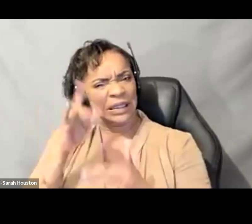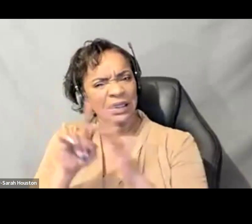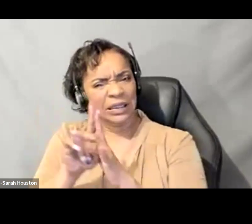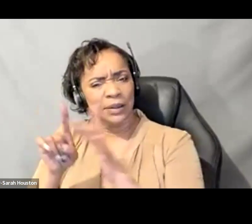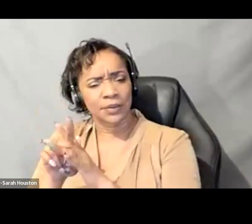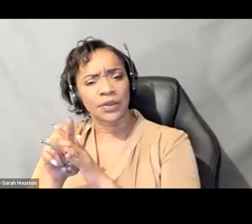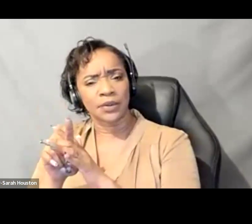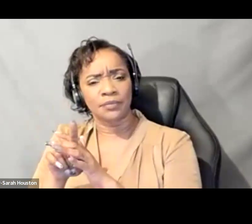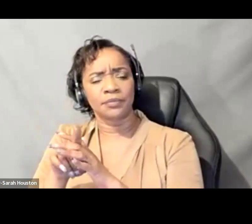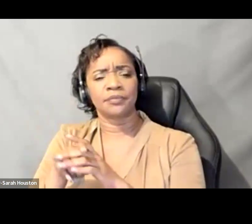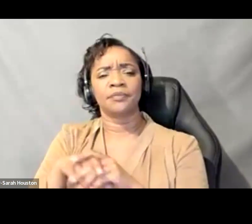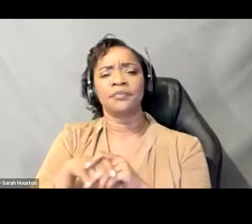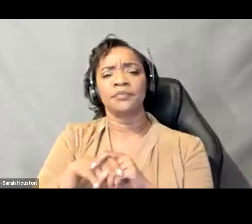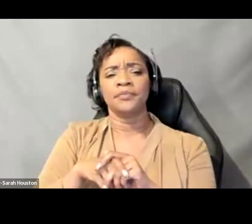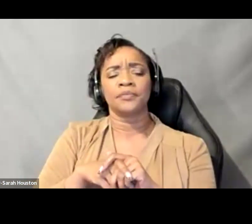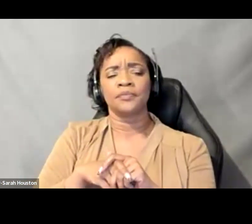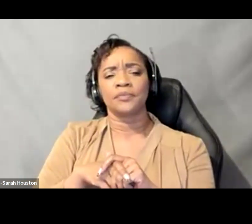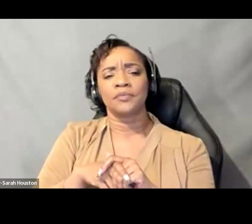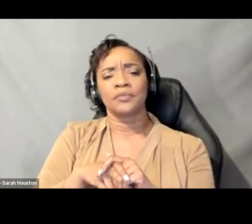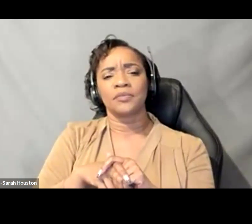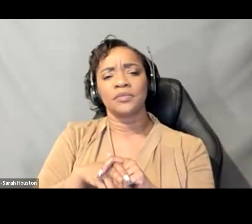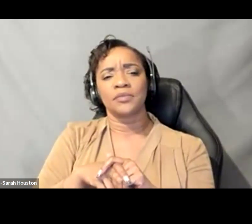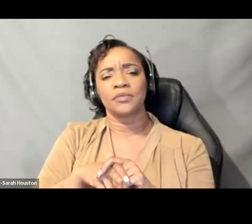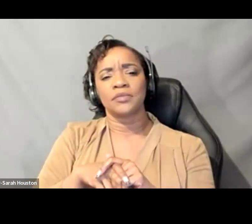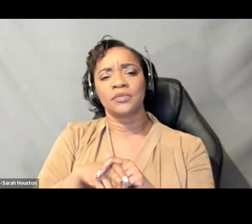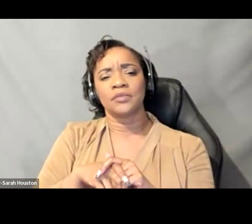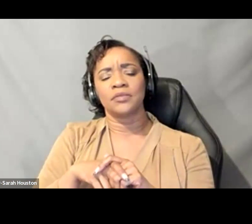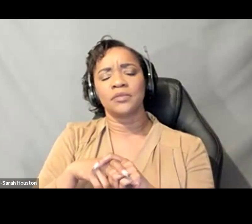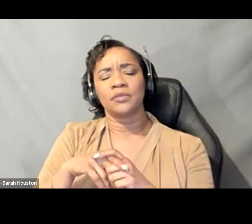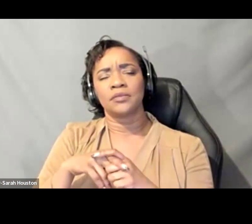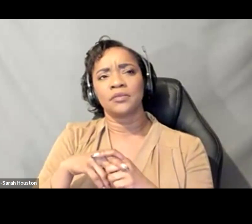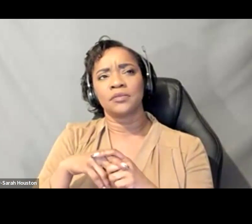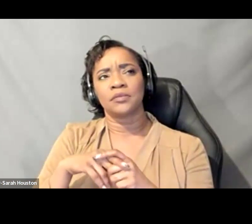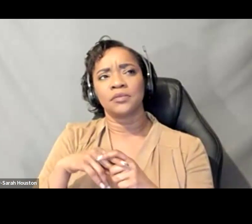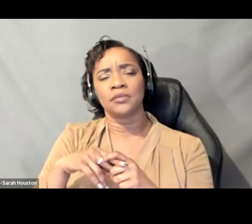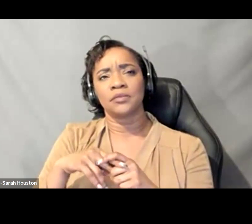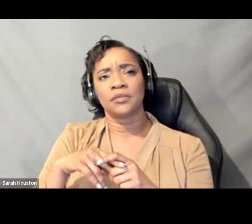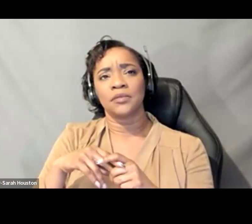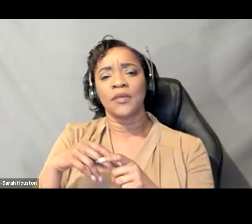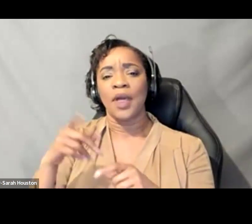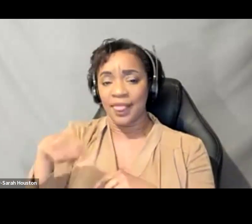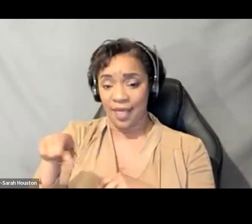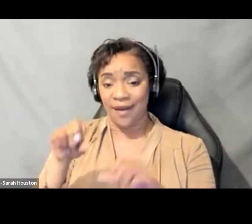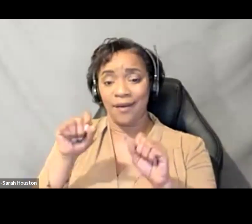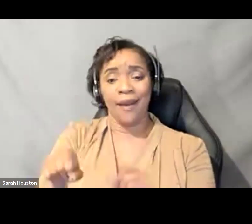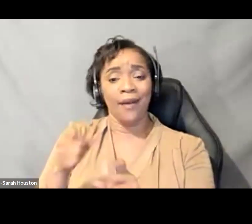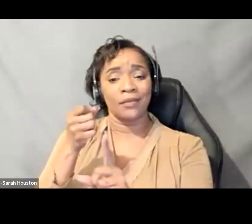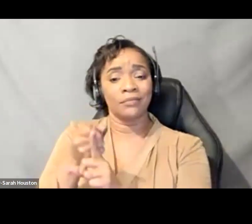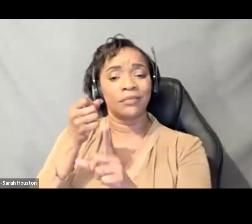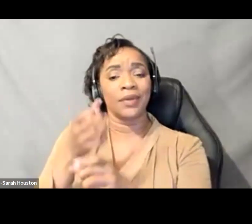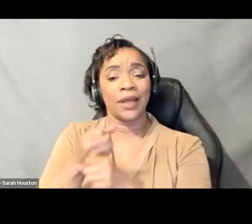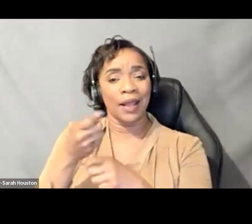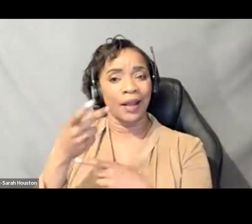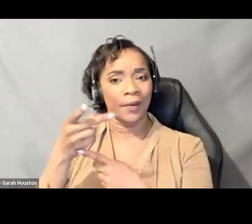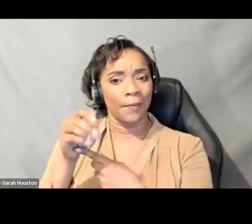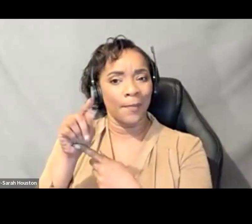ongoing symptoms from their infection. And they can, they can get ME/CFS, they can get POTS, they